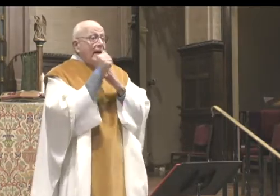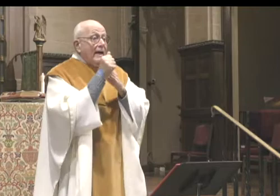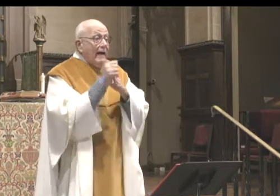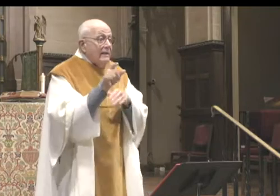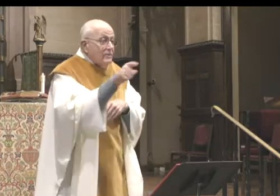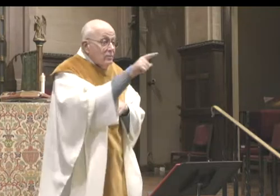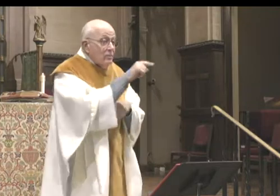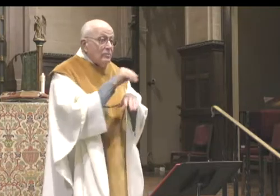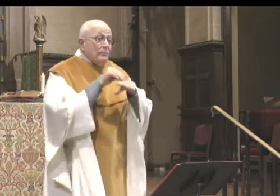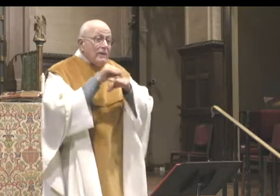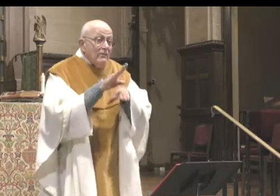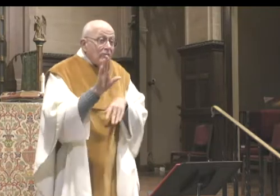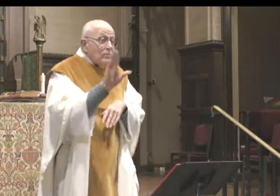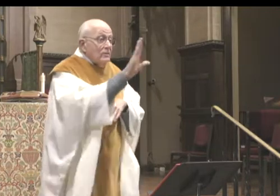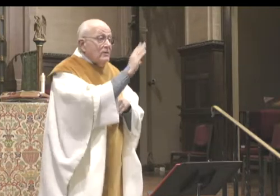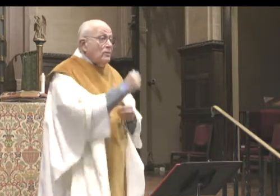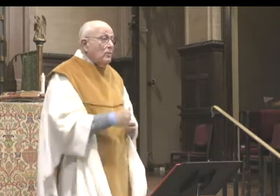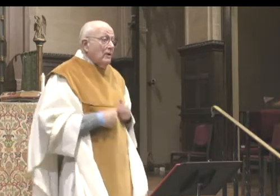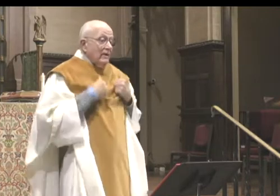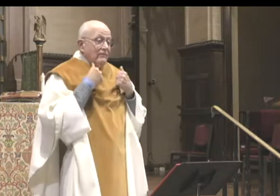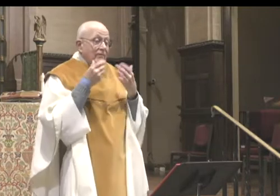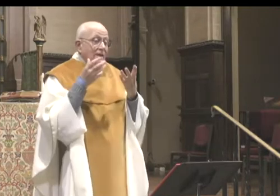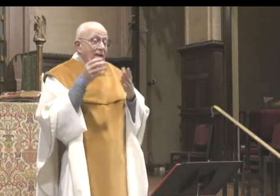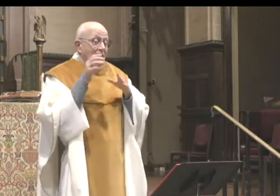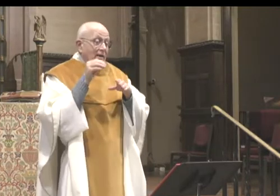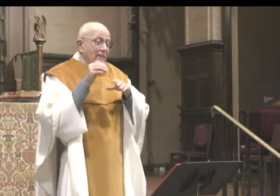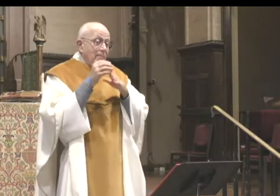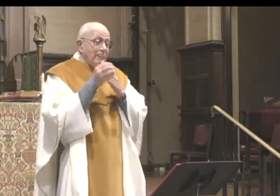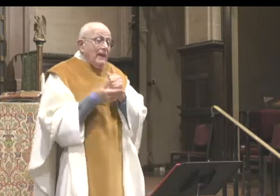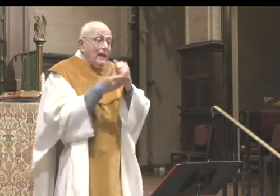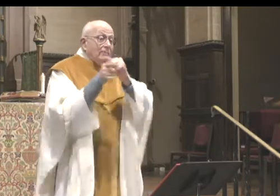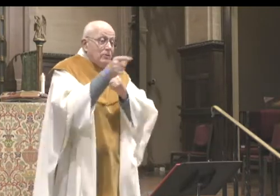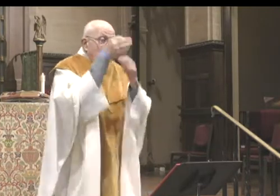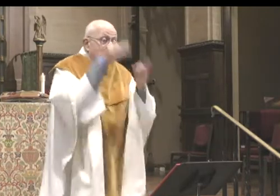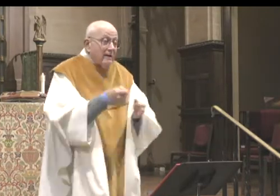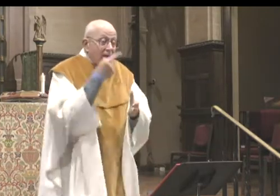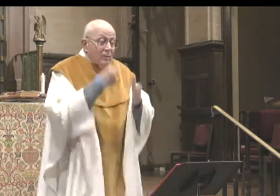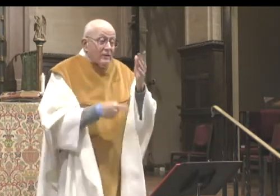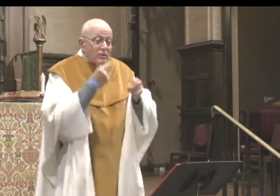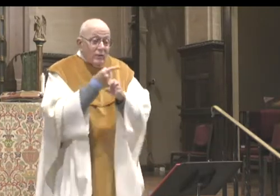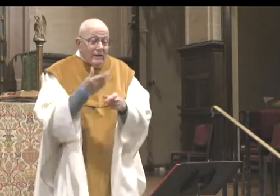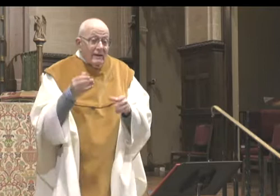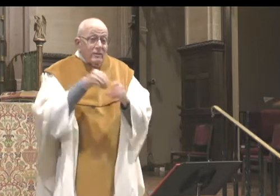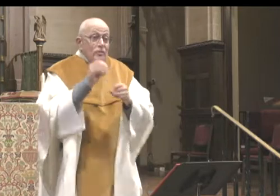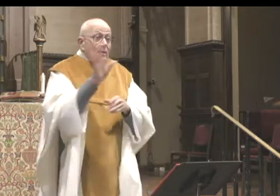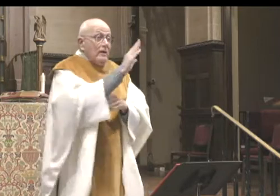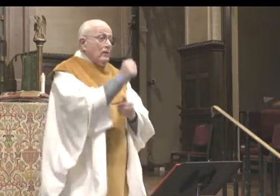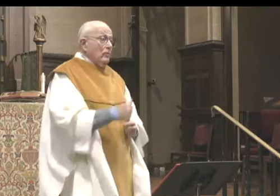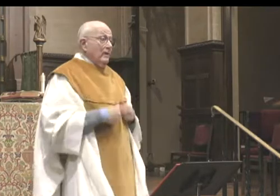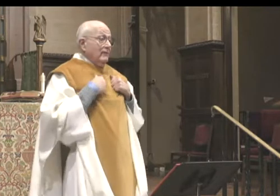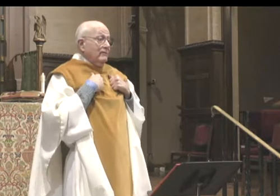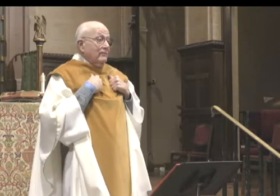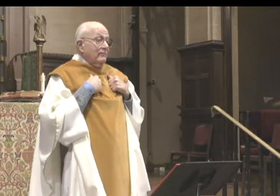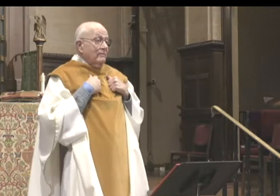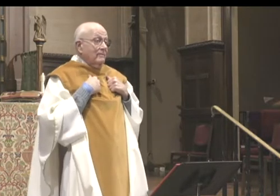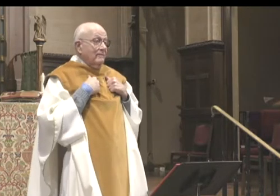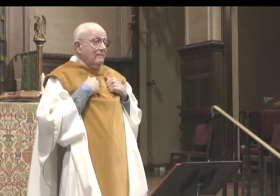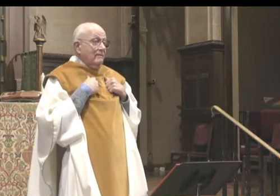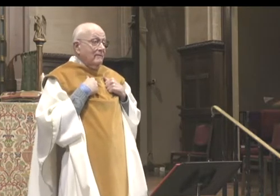the person who leads you, influences you in your life, helps you decide what's the right thing in your life.